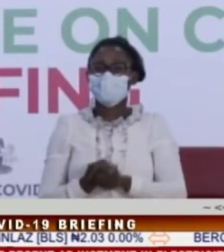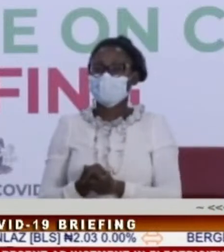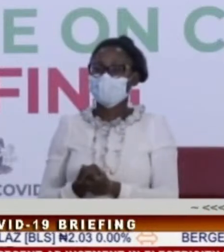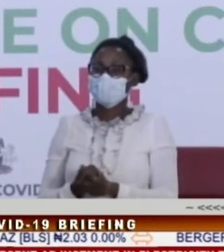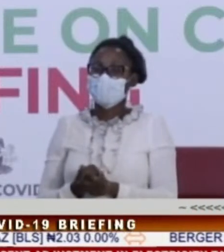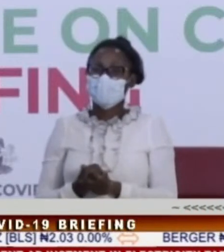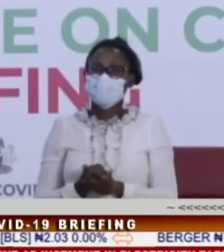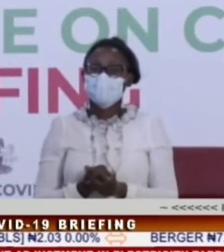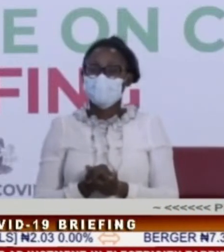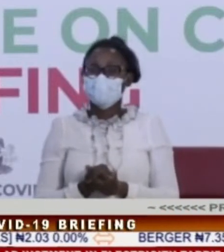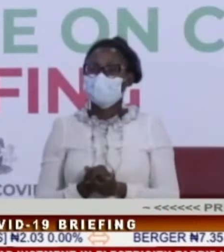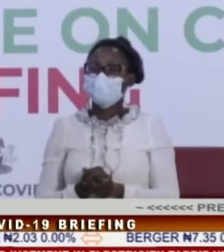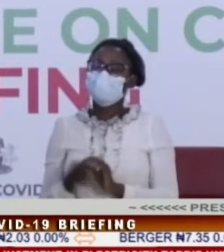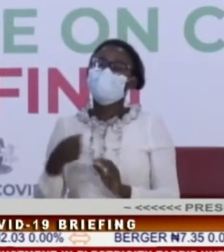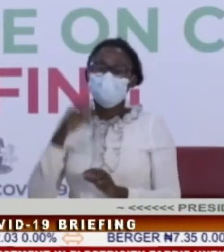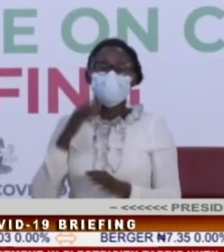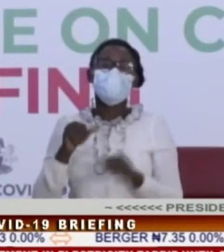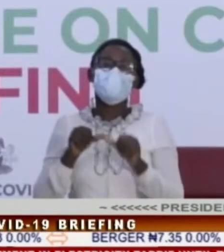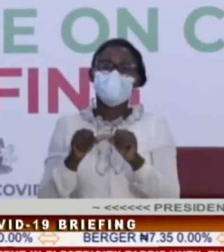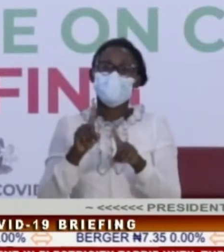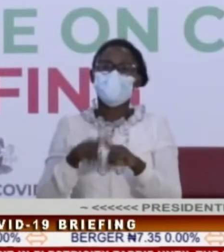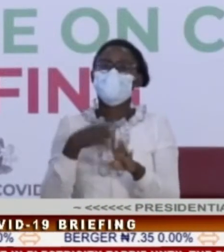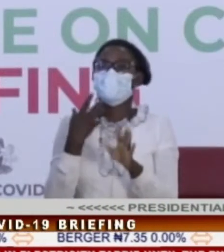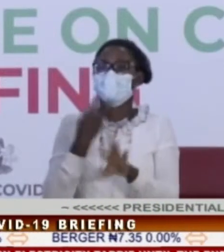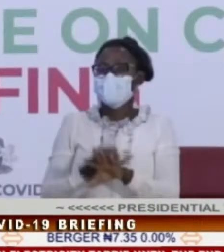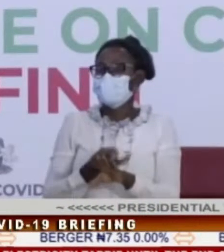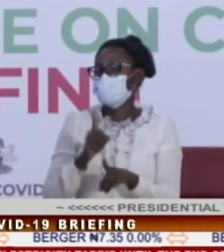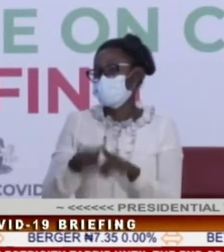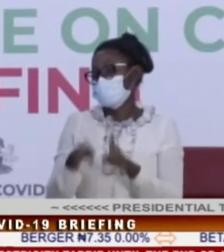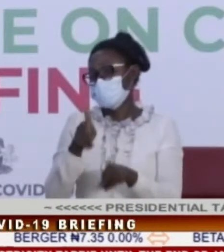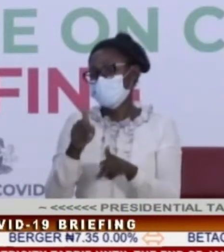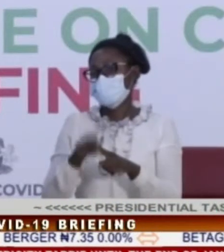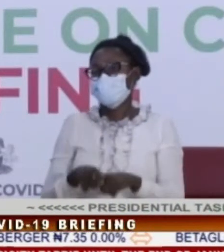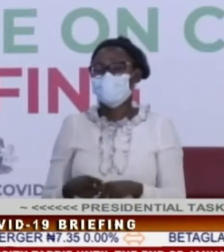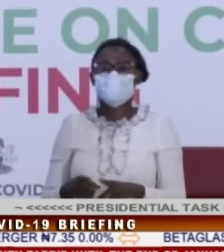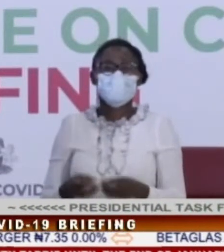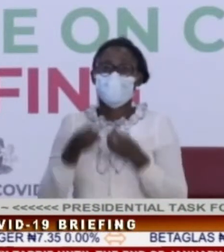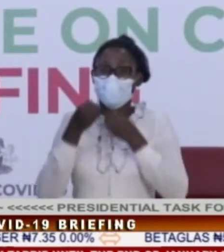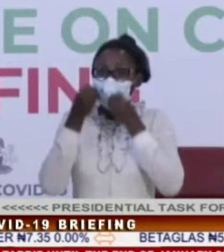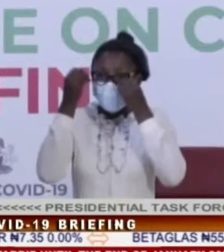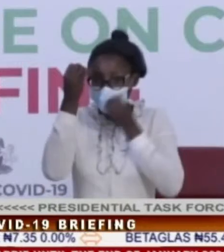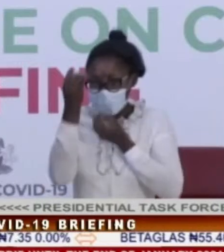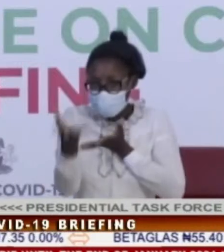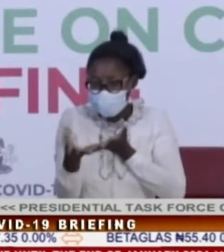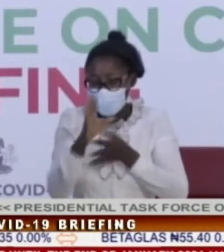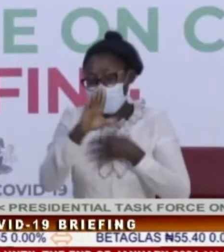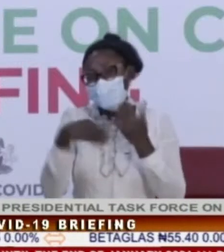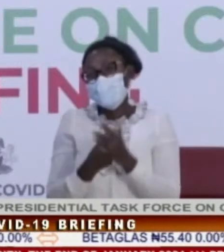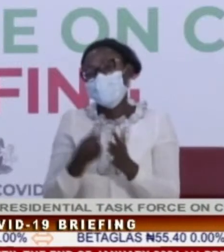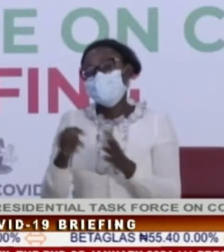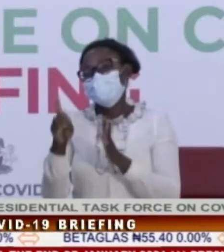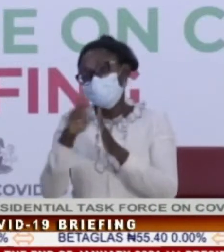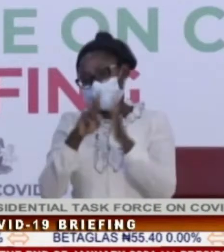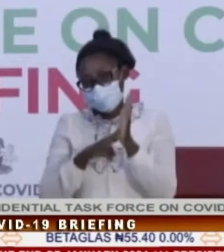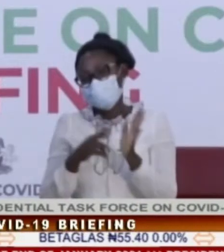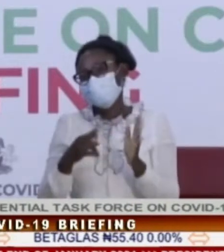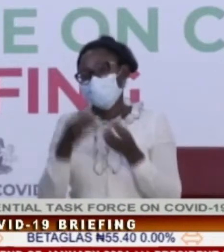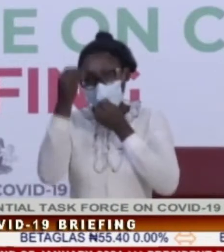limited people arriving their facilities at a specific time, get the job of registration done,